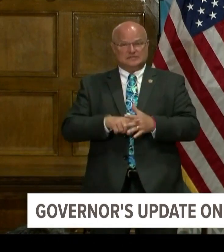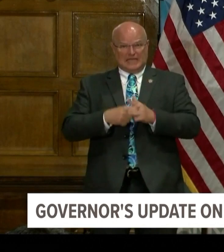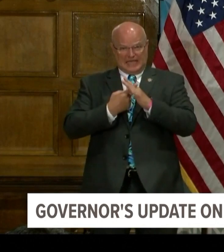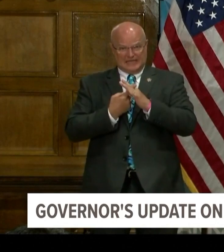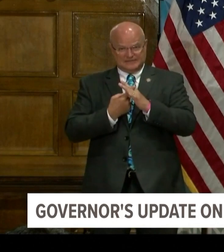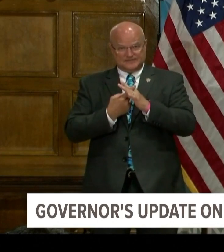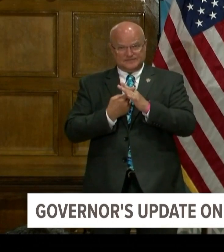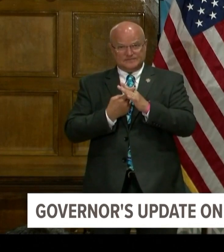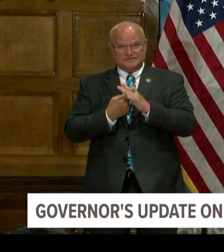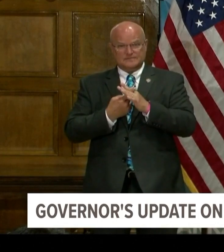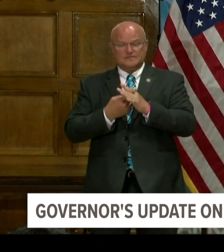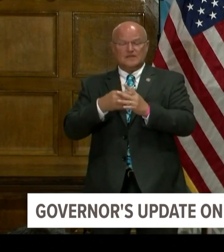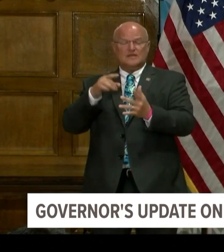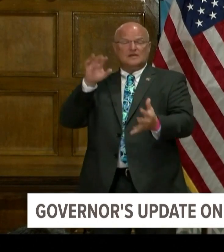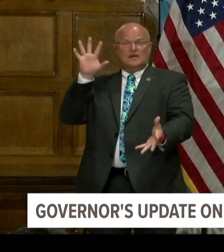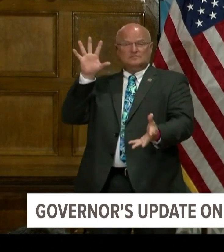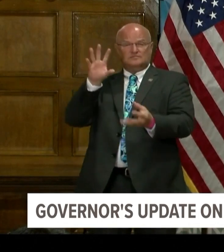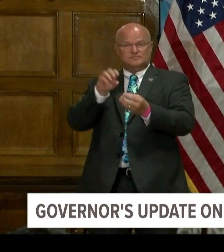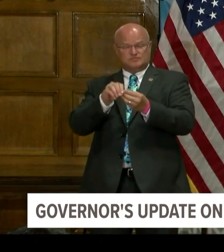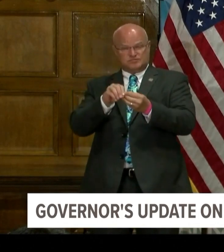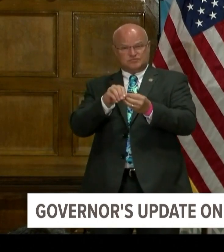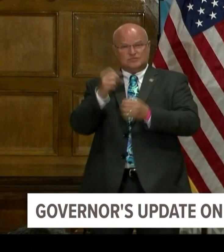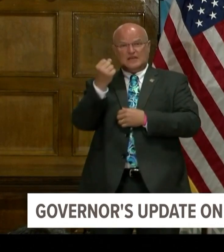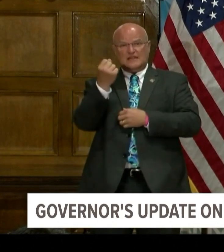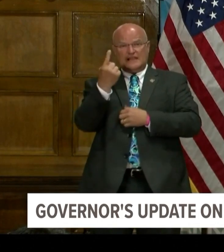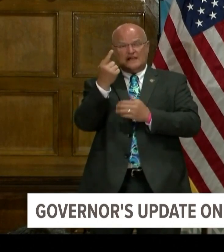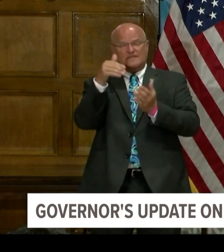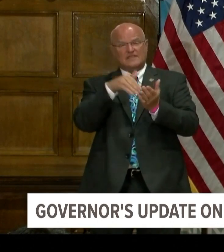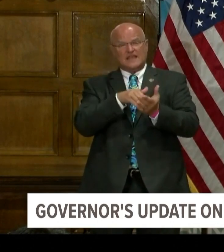began. That brings us to a total of